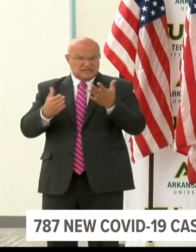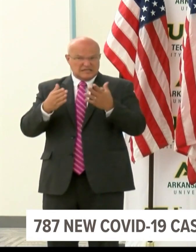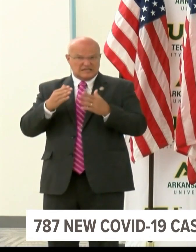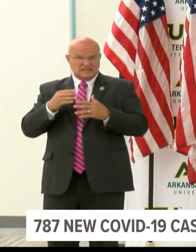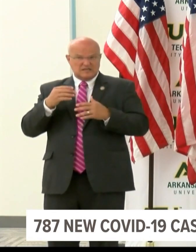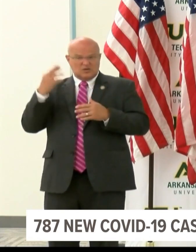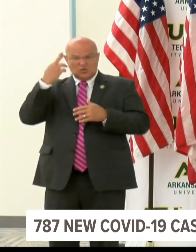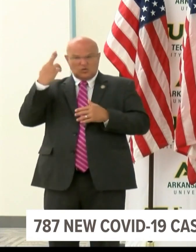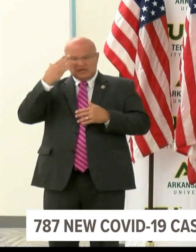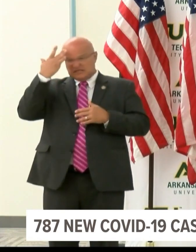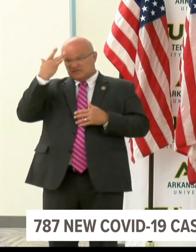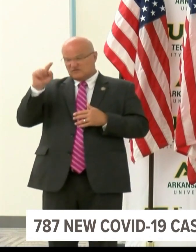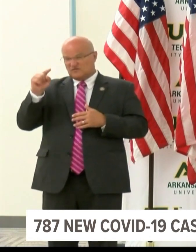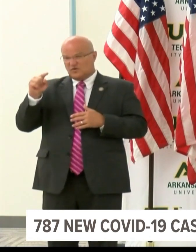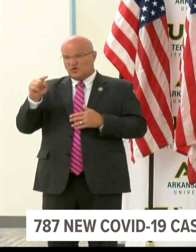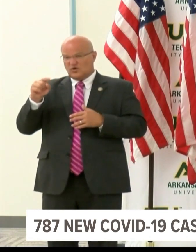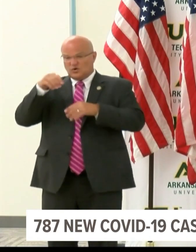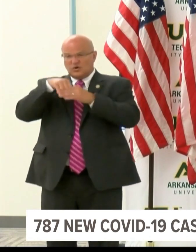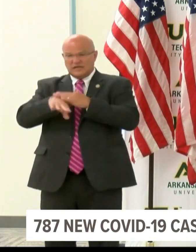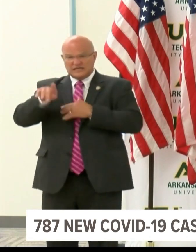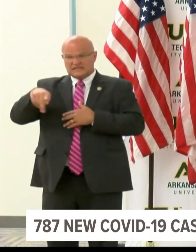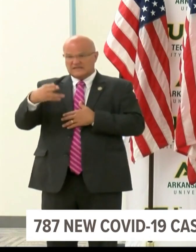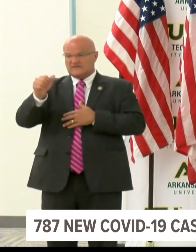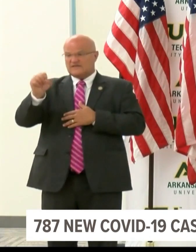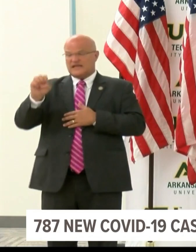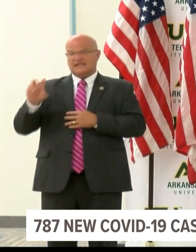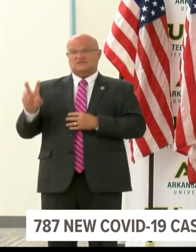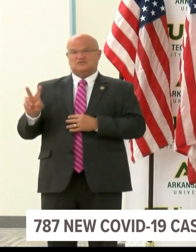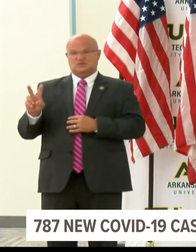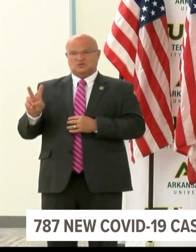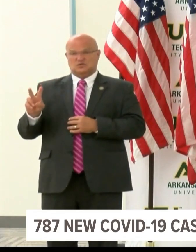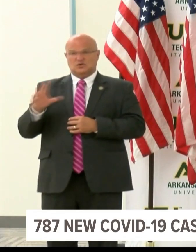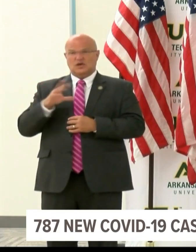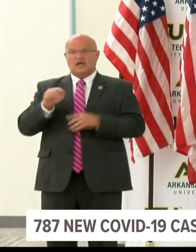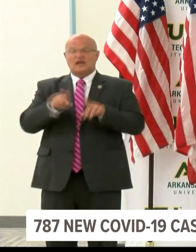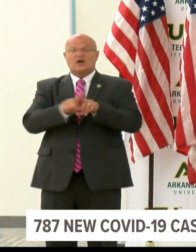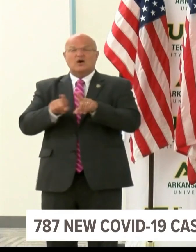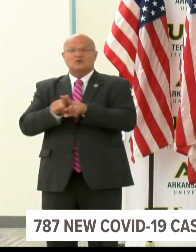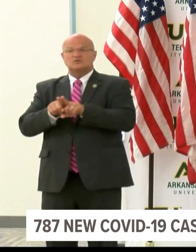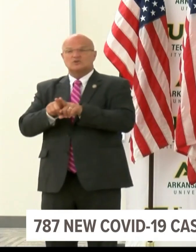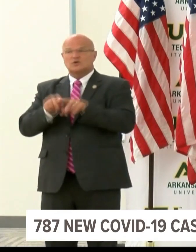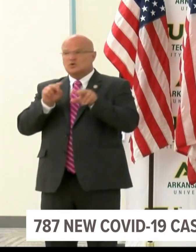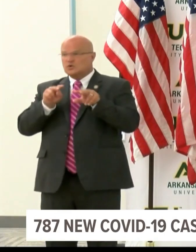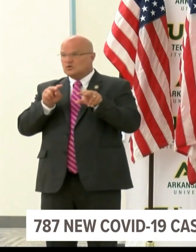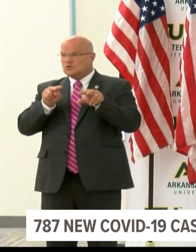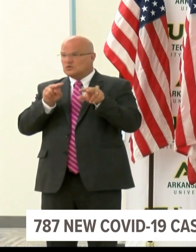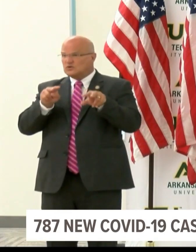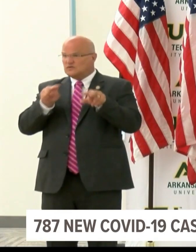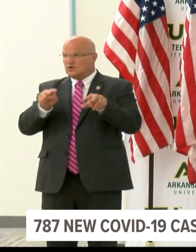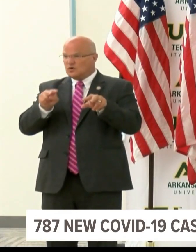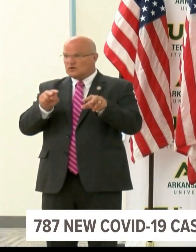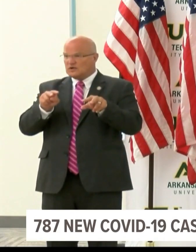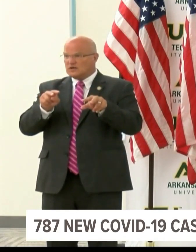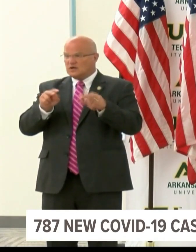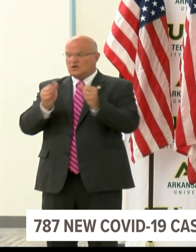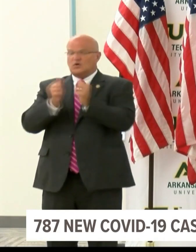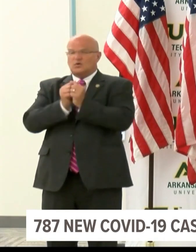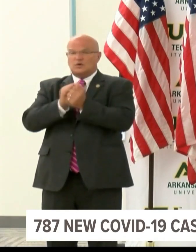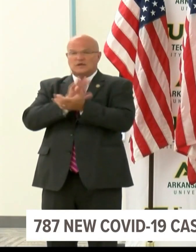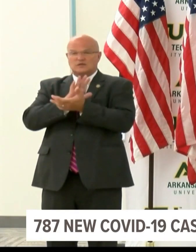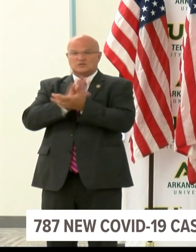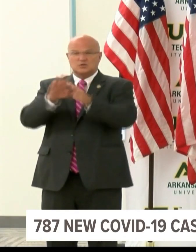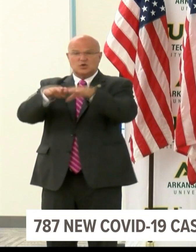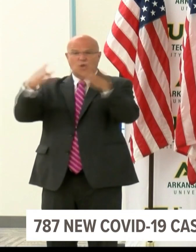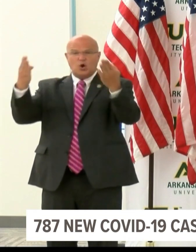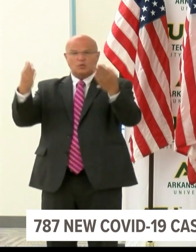pause about going into phase 2? And also looking forward with school